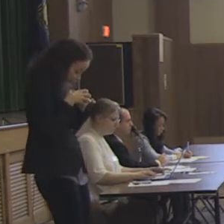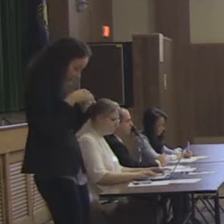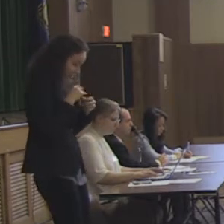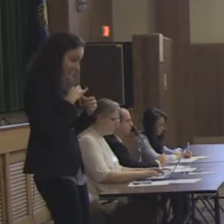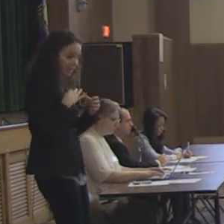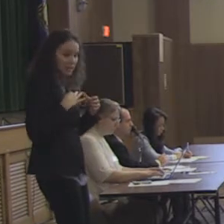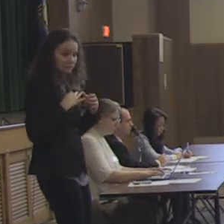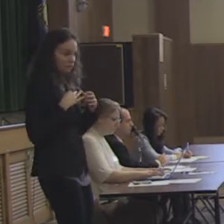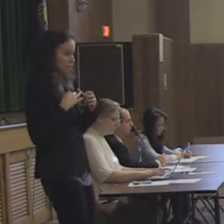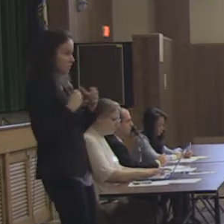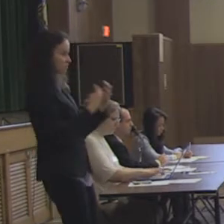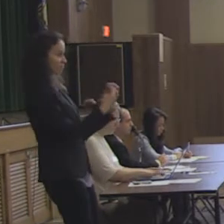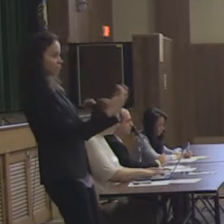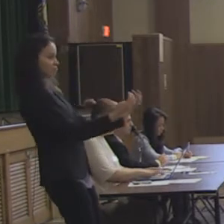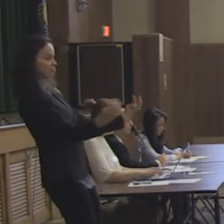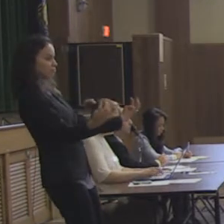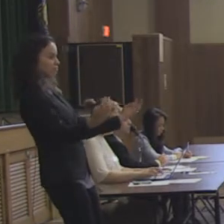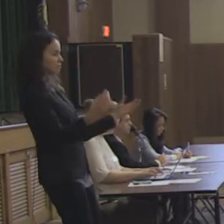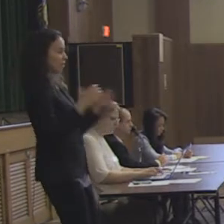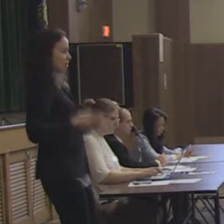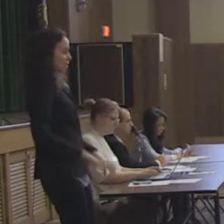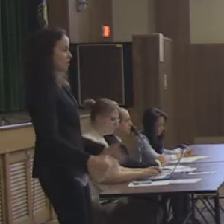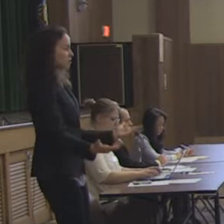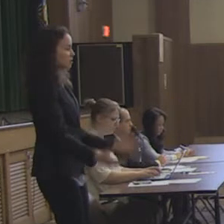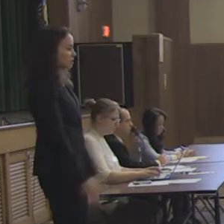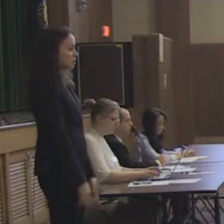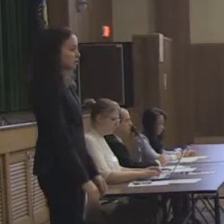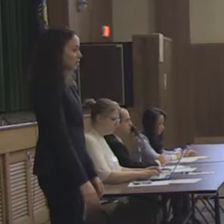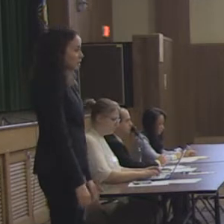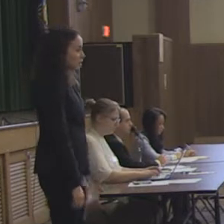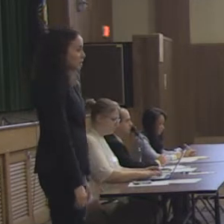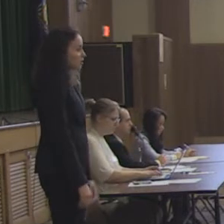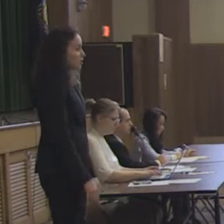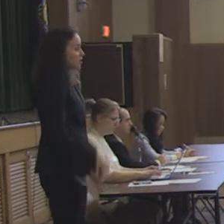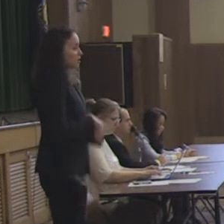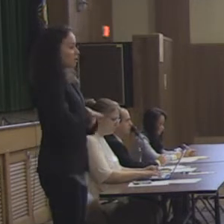it affects the retention and the ability to recruit